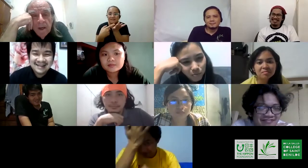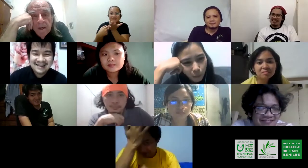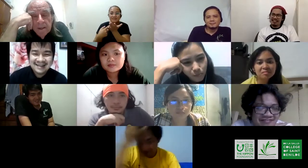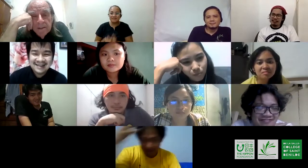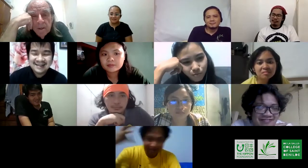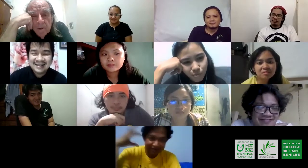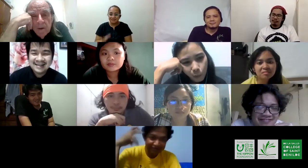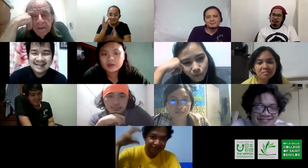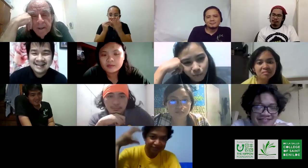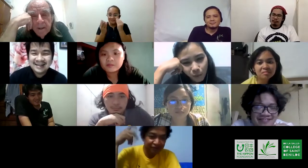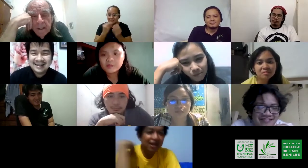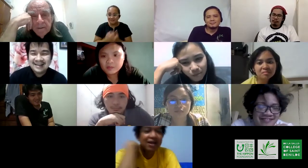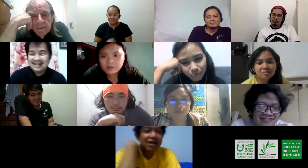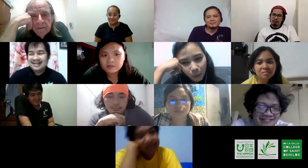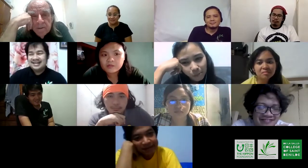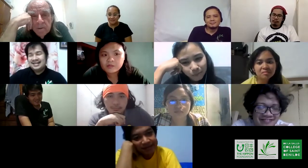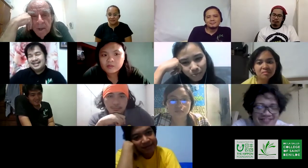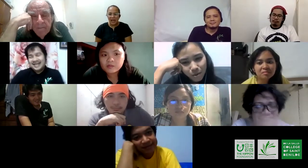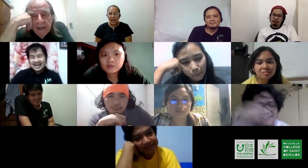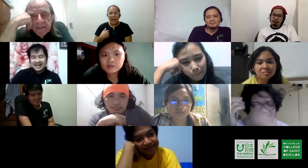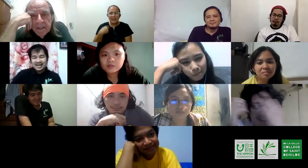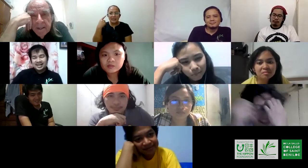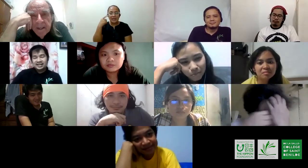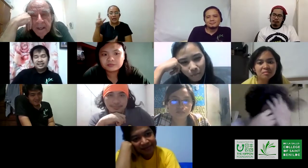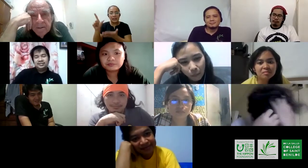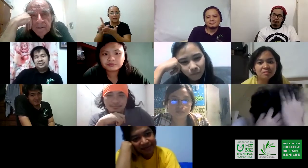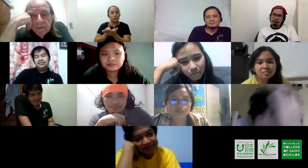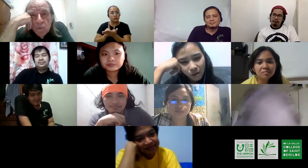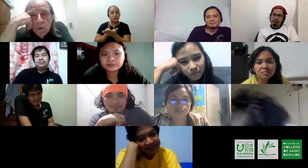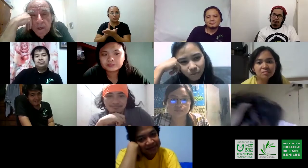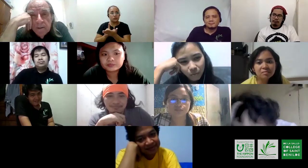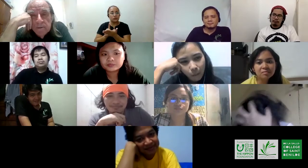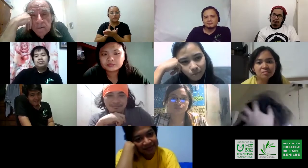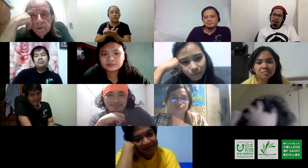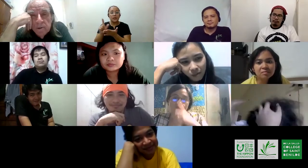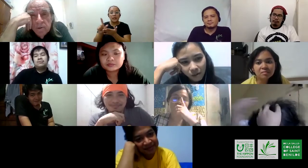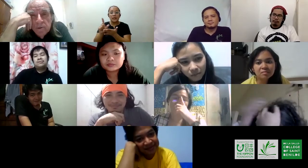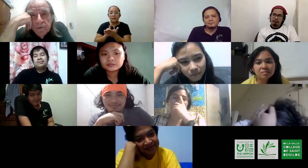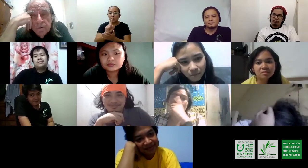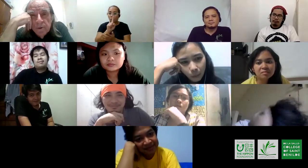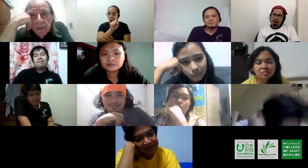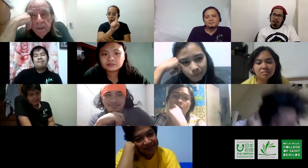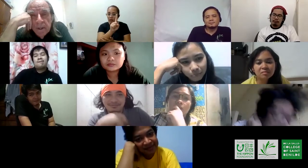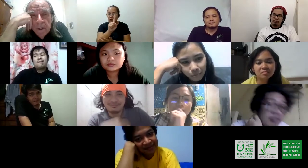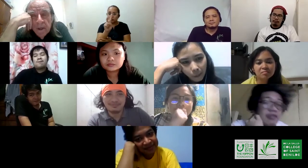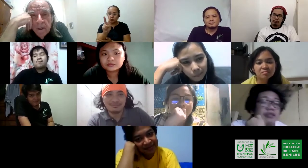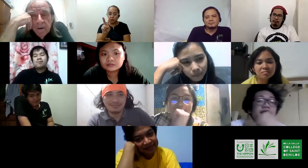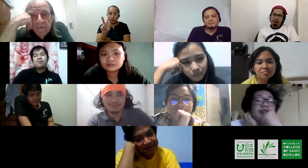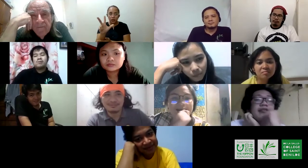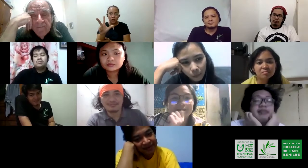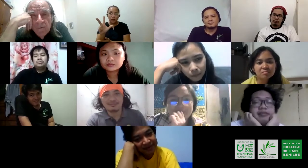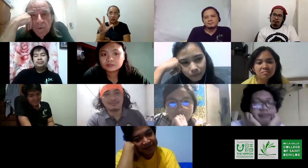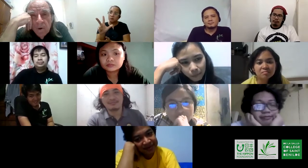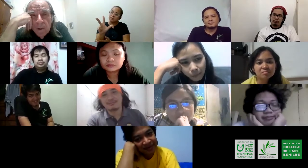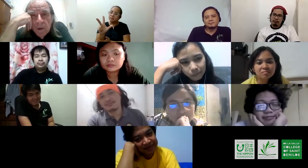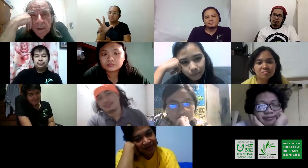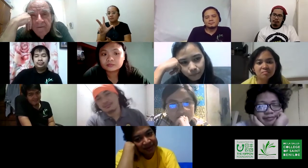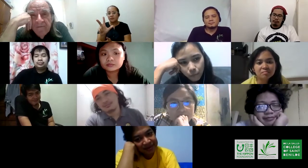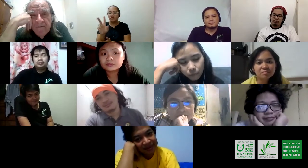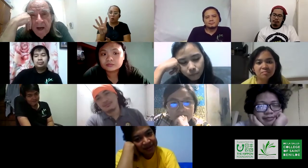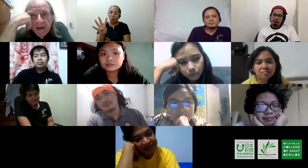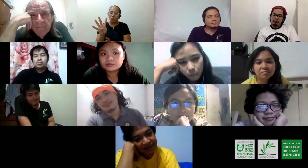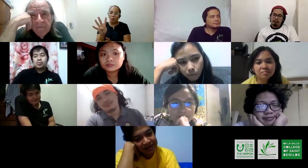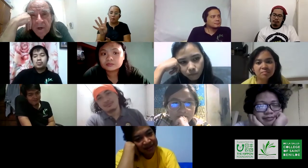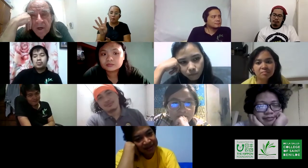Okay. So I think basically lessons 1, 2, 3, 4,